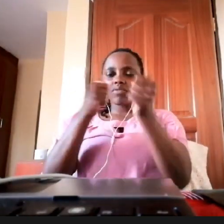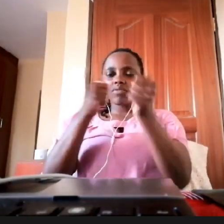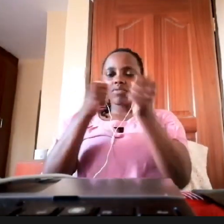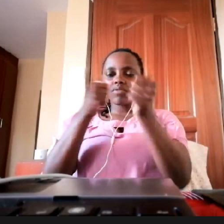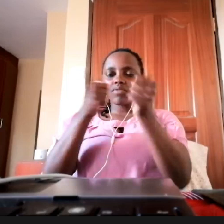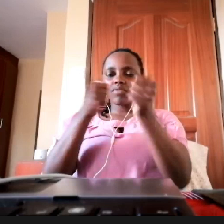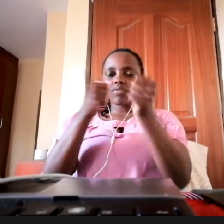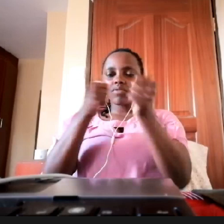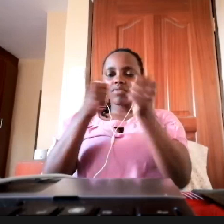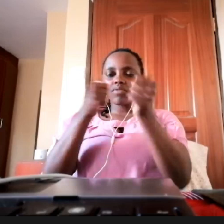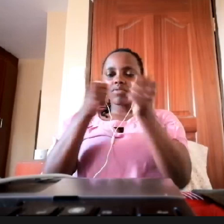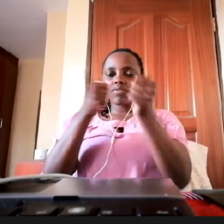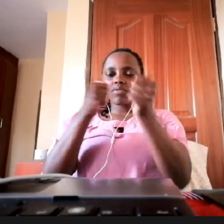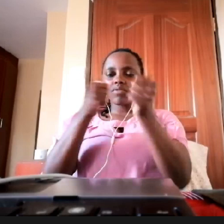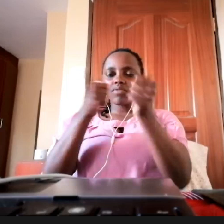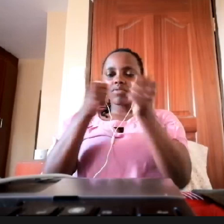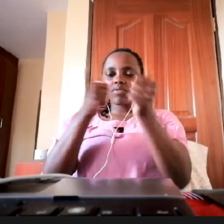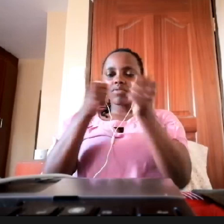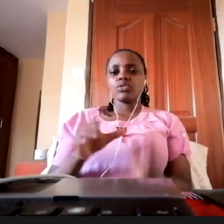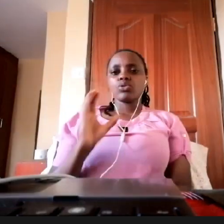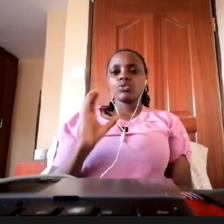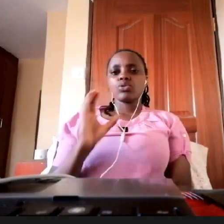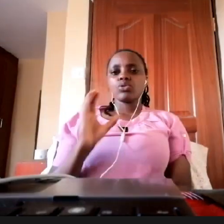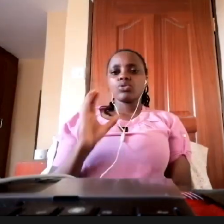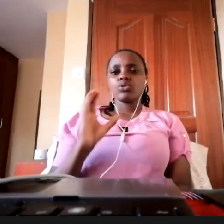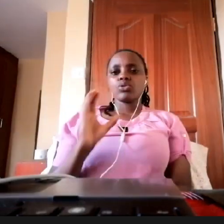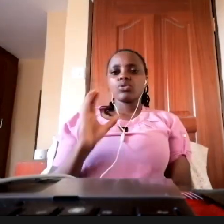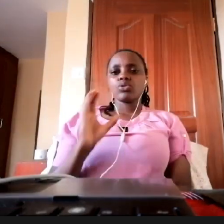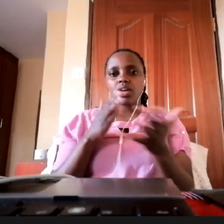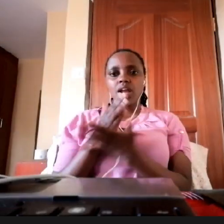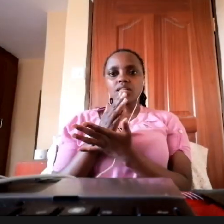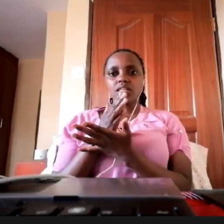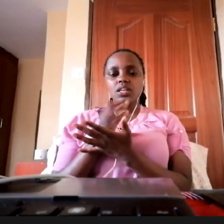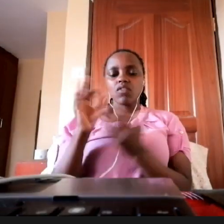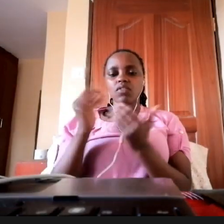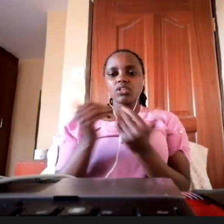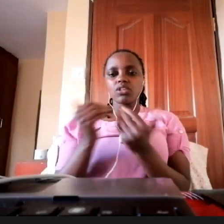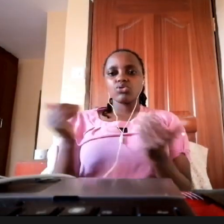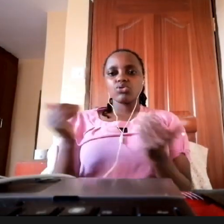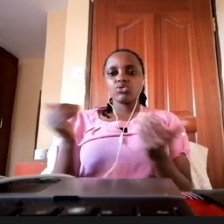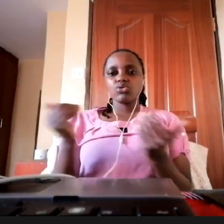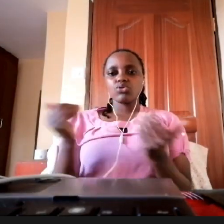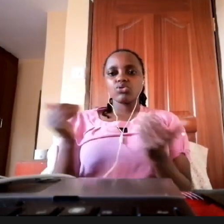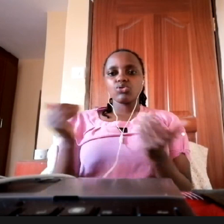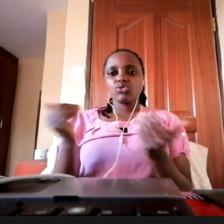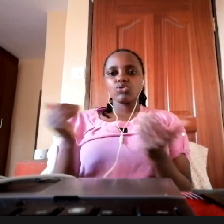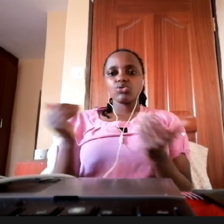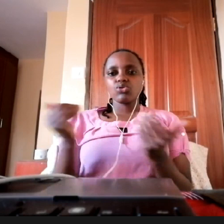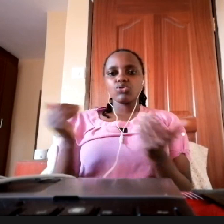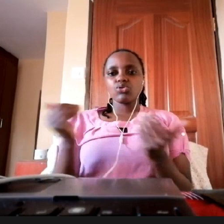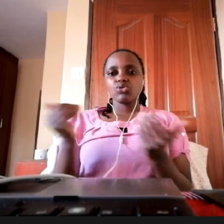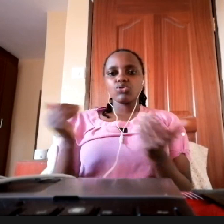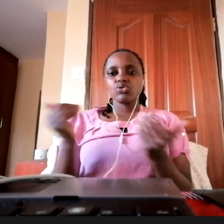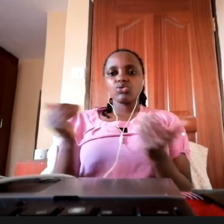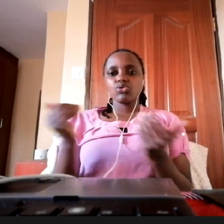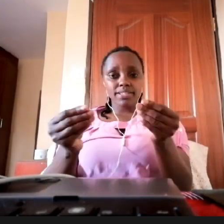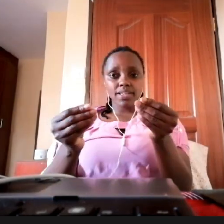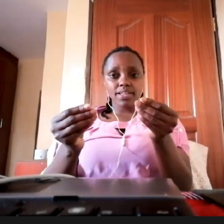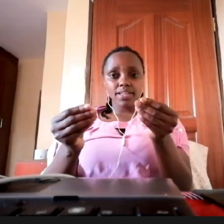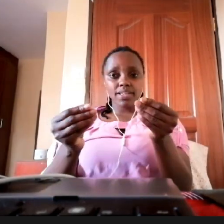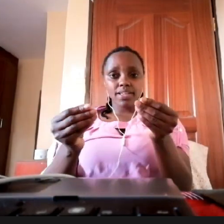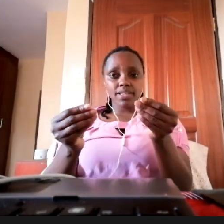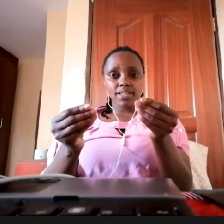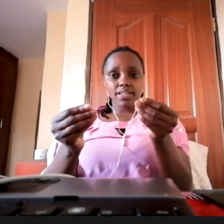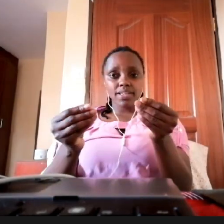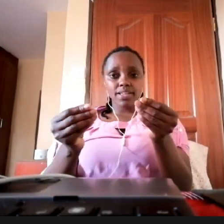popularization and submission of reports to the Committee on the Rights of the Child. It also provides and pays a